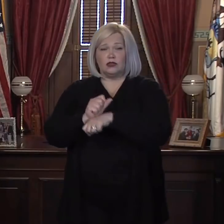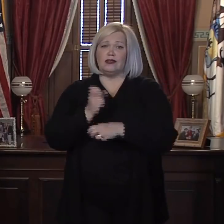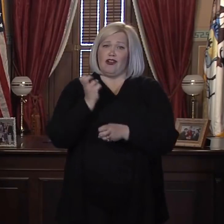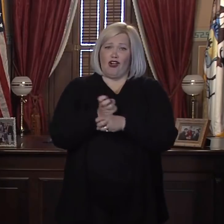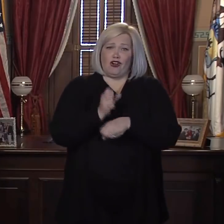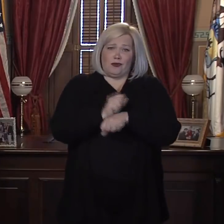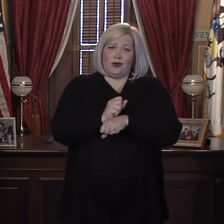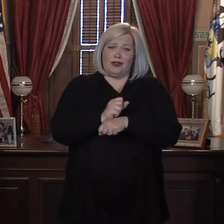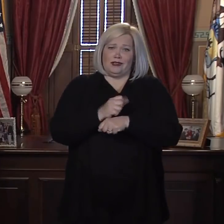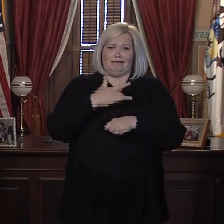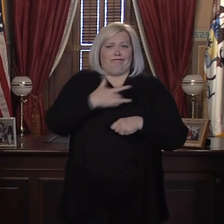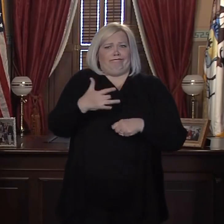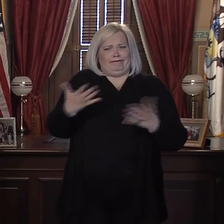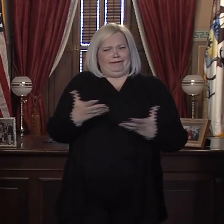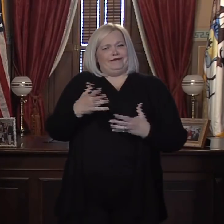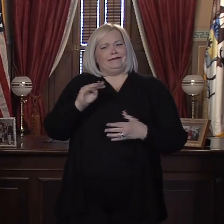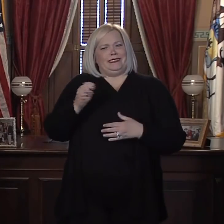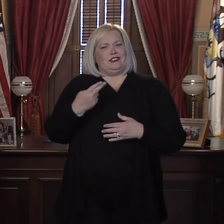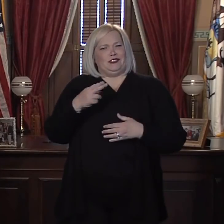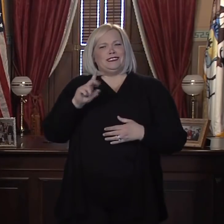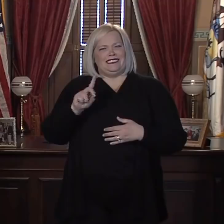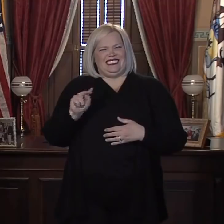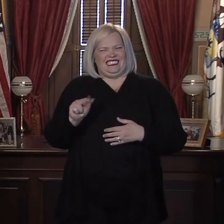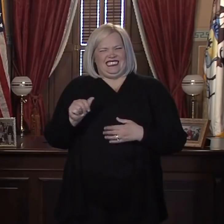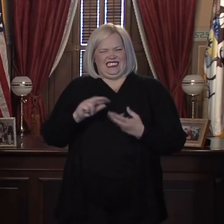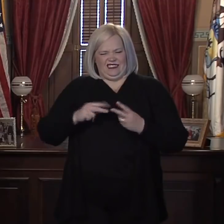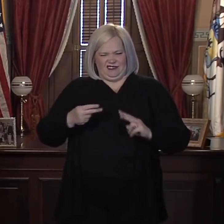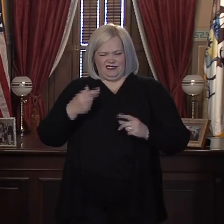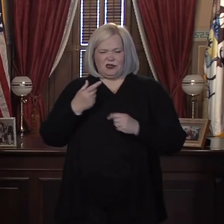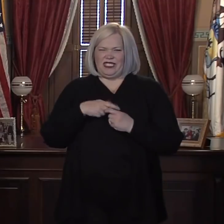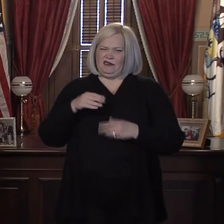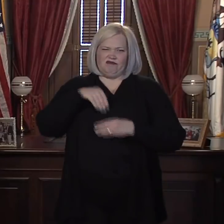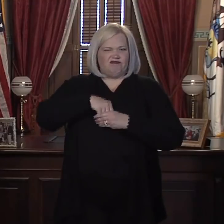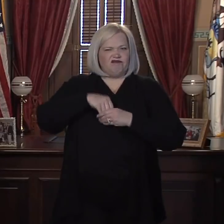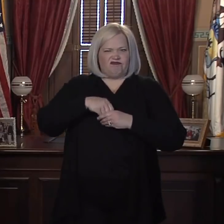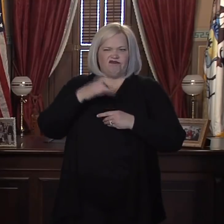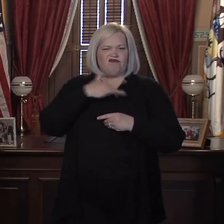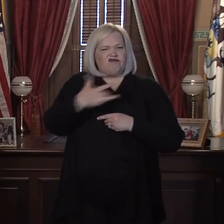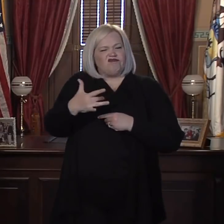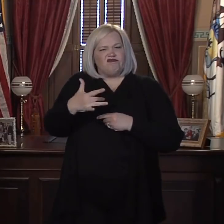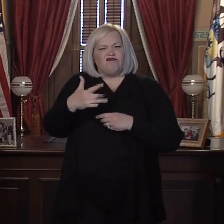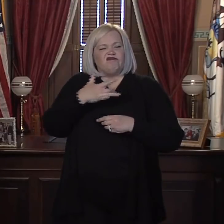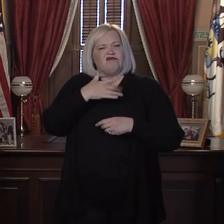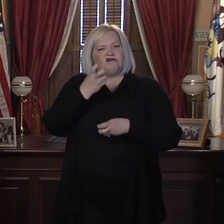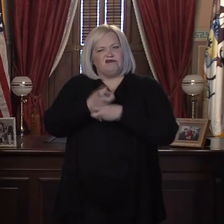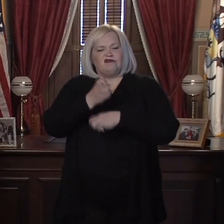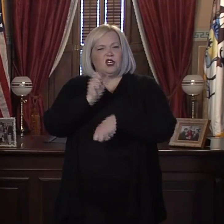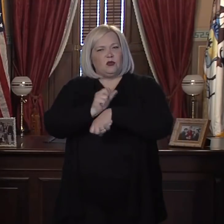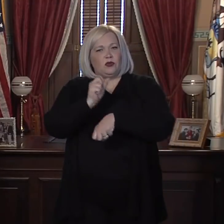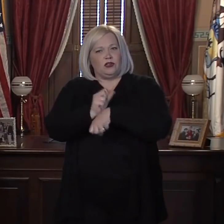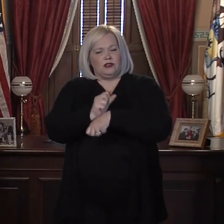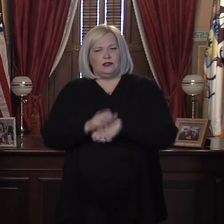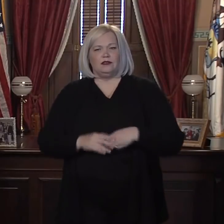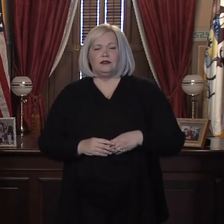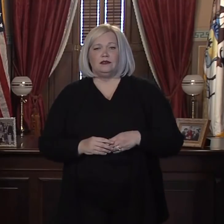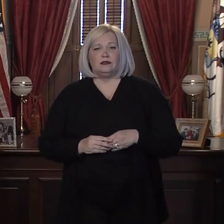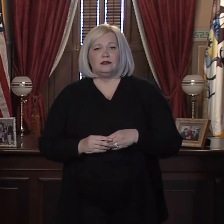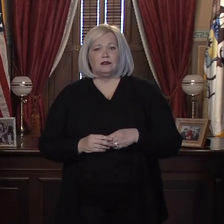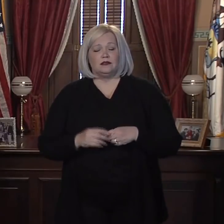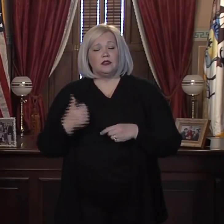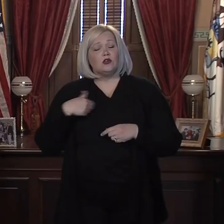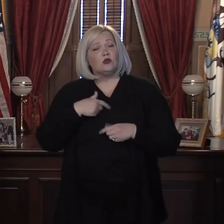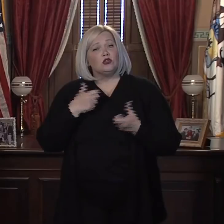our DNA here in Michigan. We at the state level are developing plans to safely phase